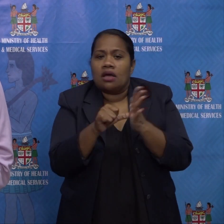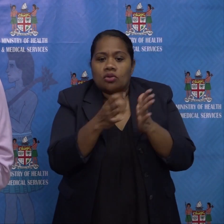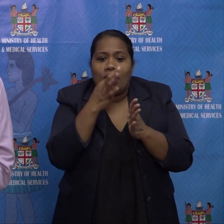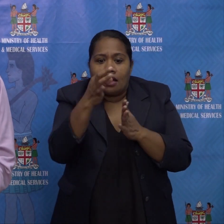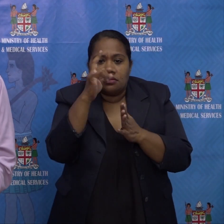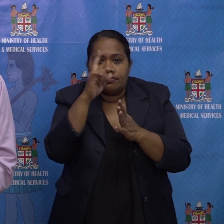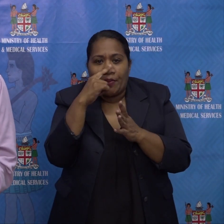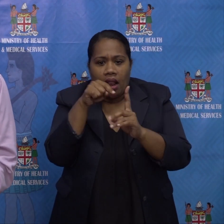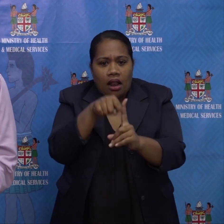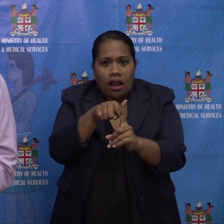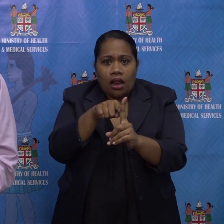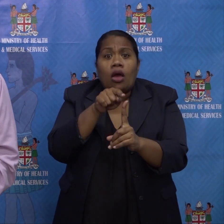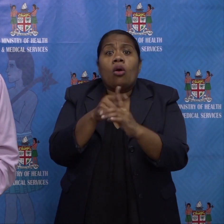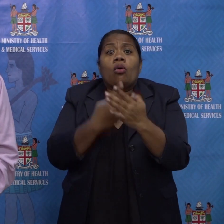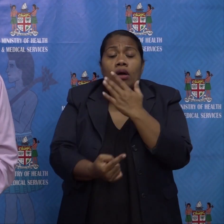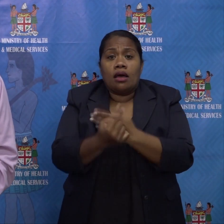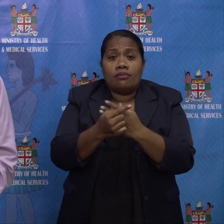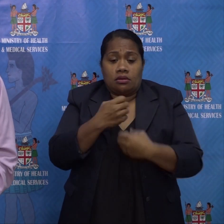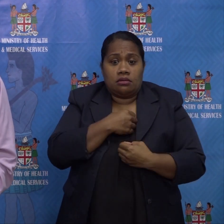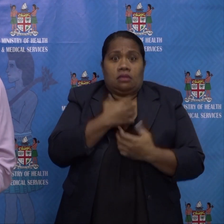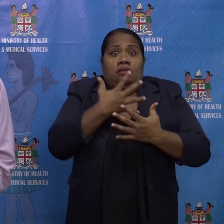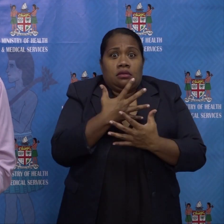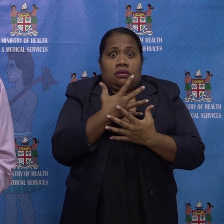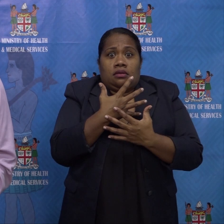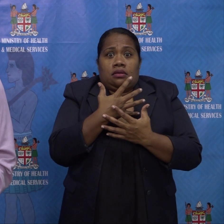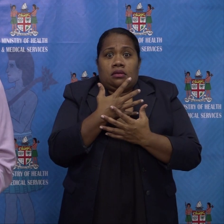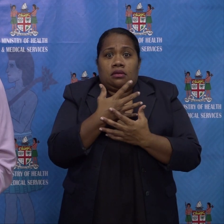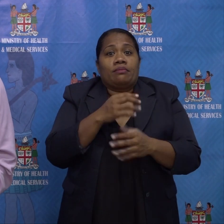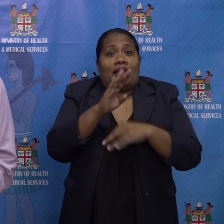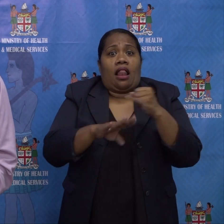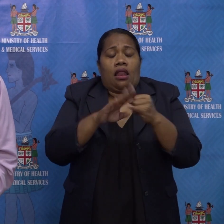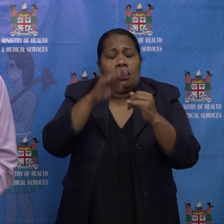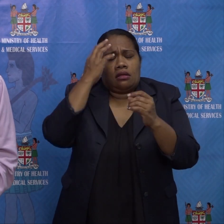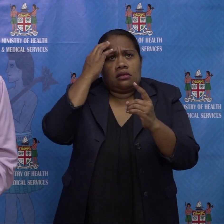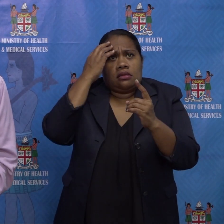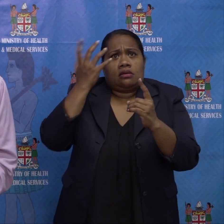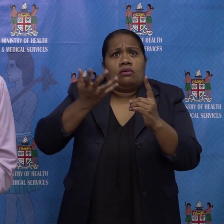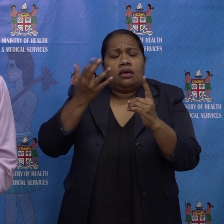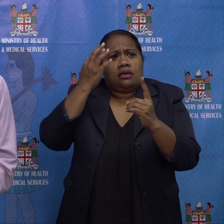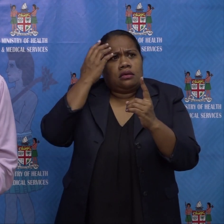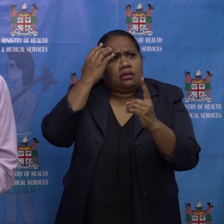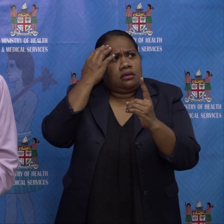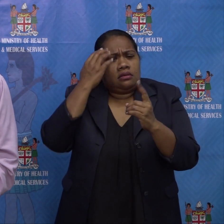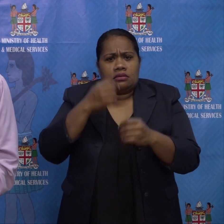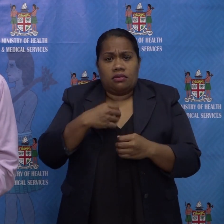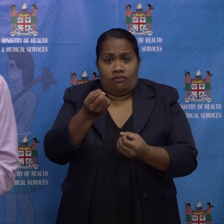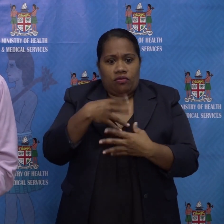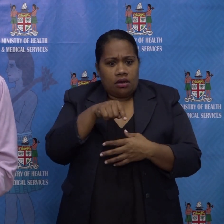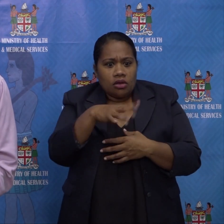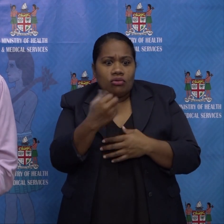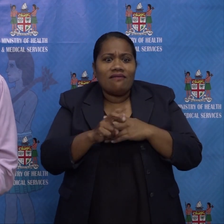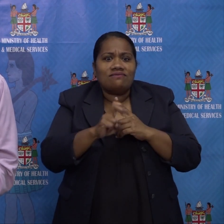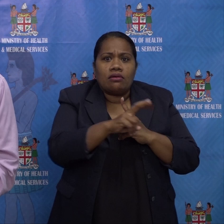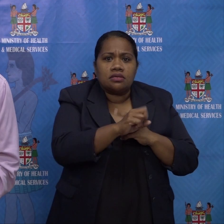to? In the shock of their diagnosis, the last thing they want to remember is where they went to. It takes a long while when they settle down and then they start telling